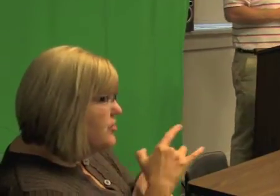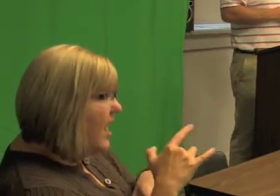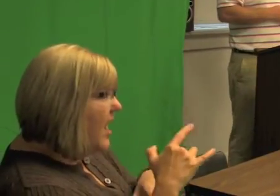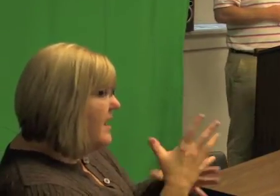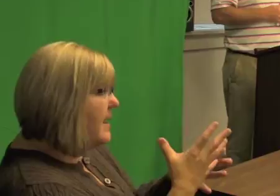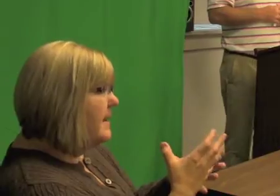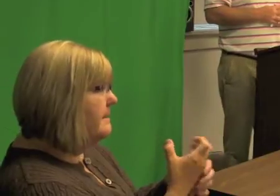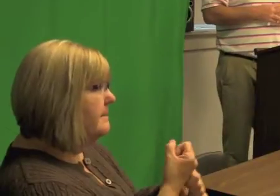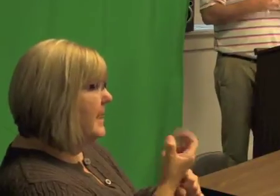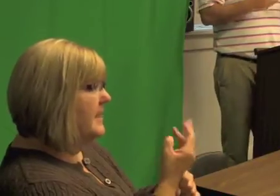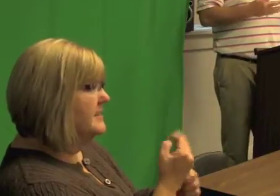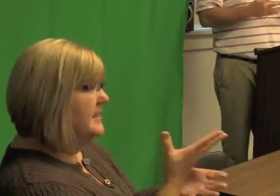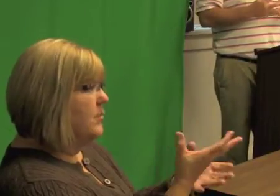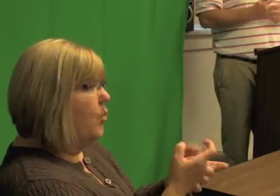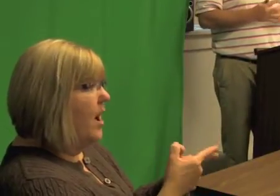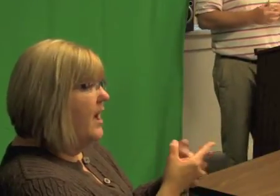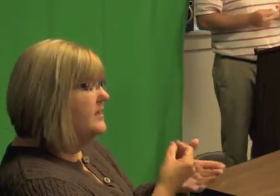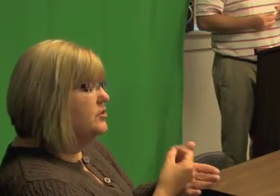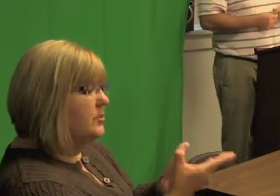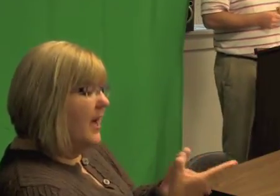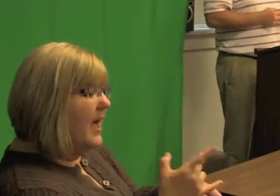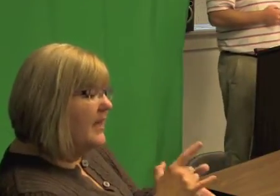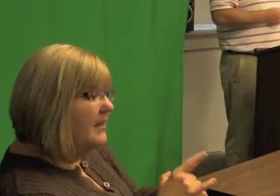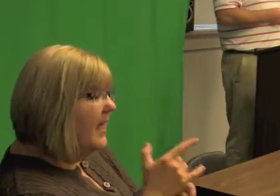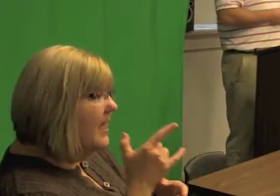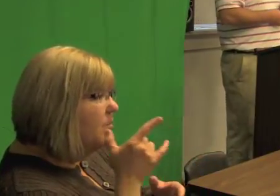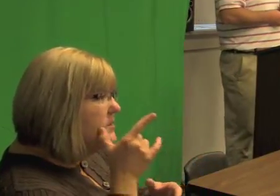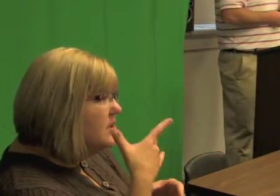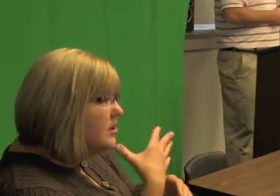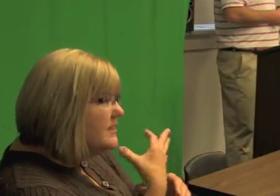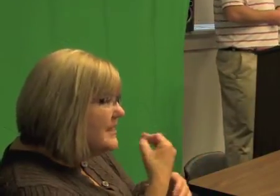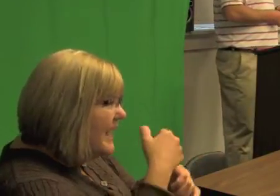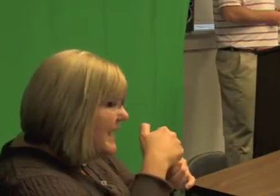that? How does the packaging look? How does it look inside the